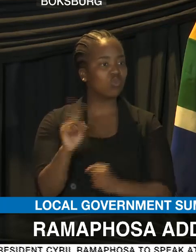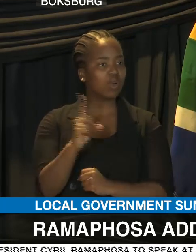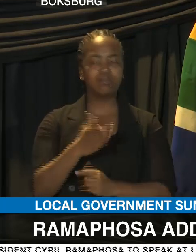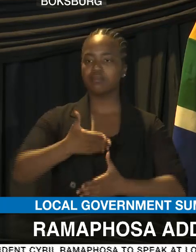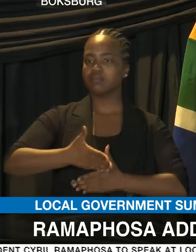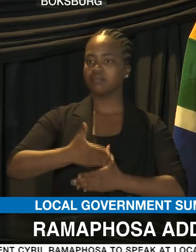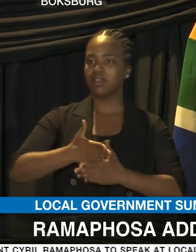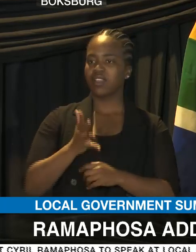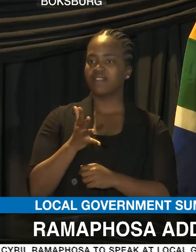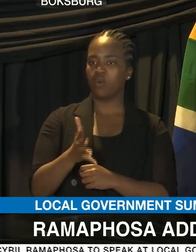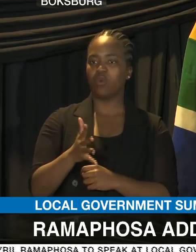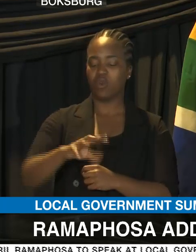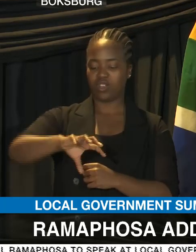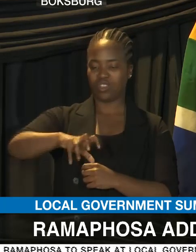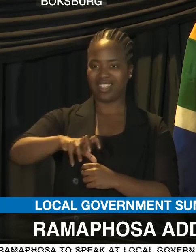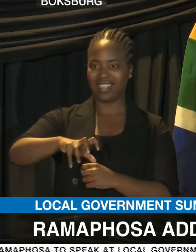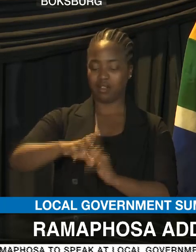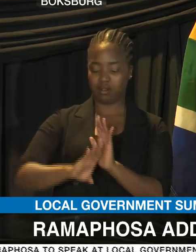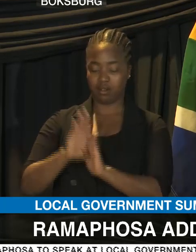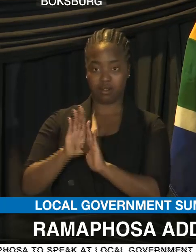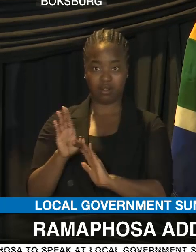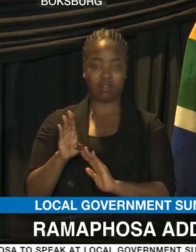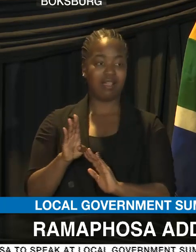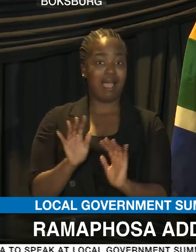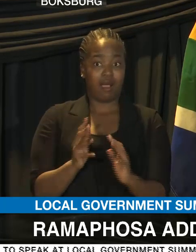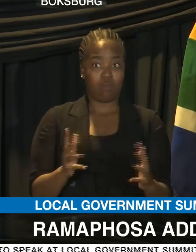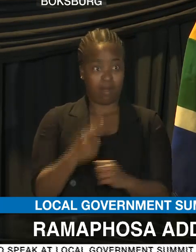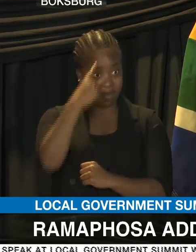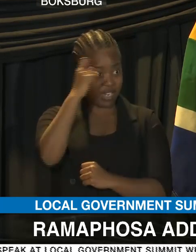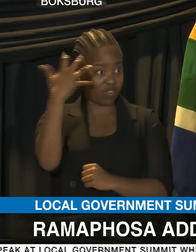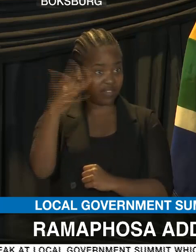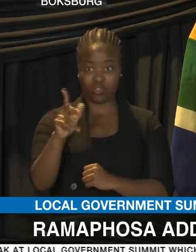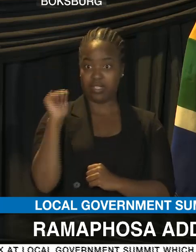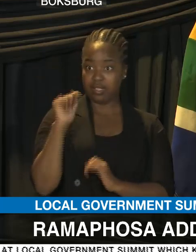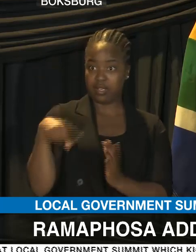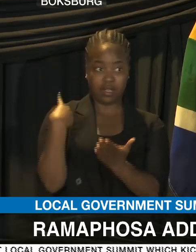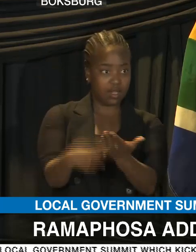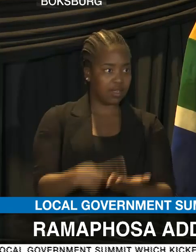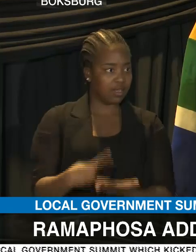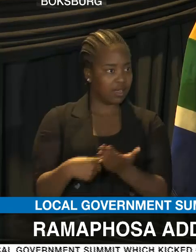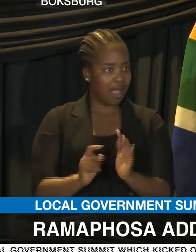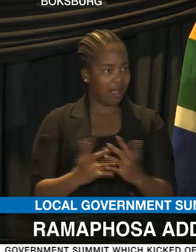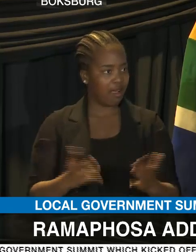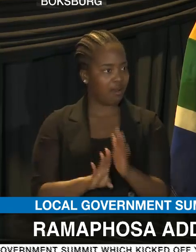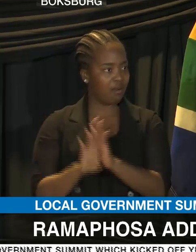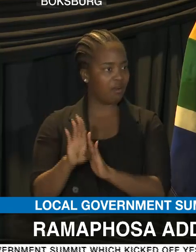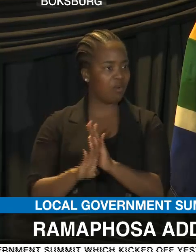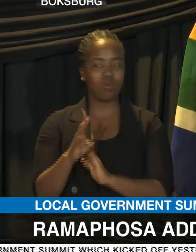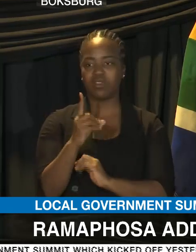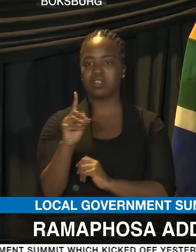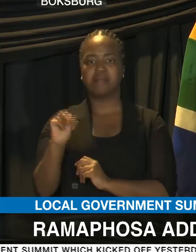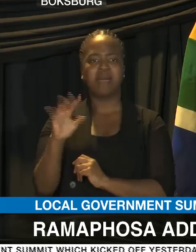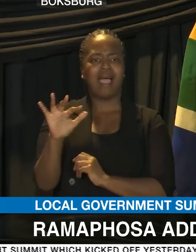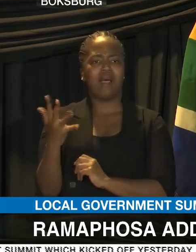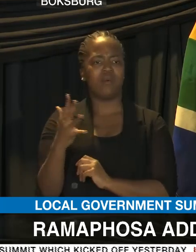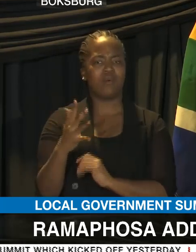of the district development model, which I believe you have spoken about quite extensively. We need to